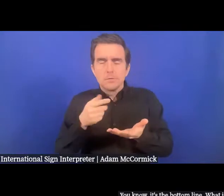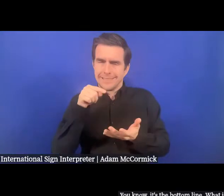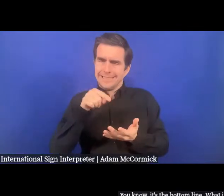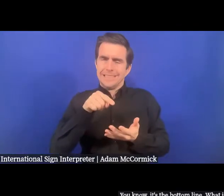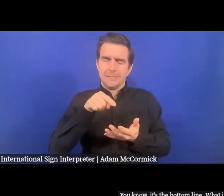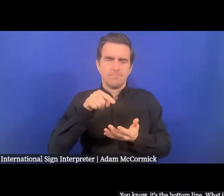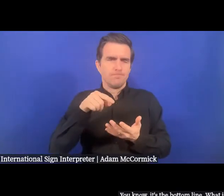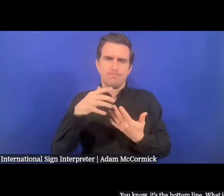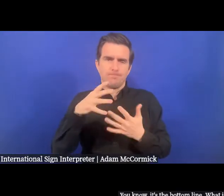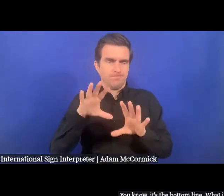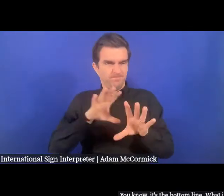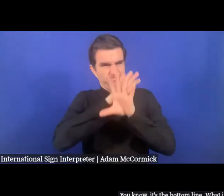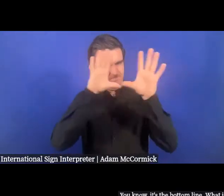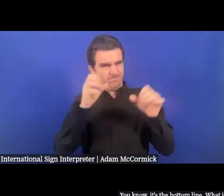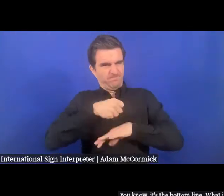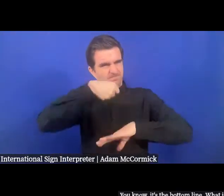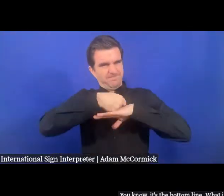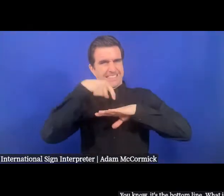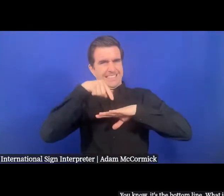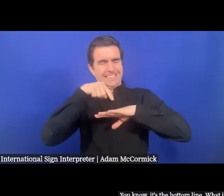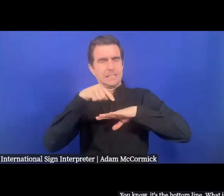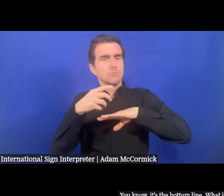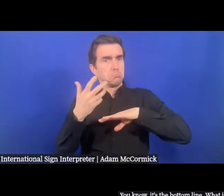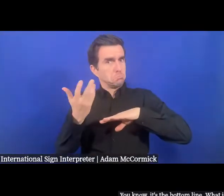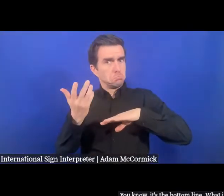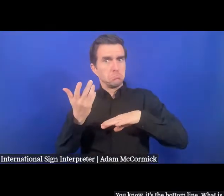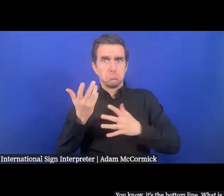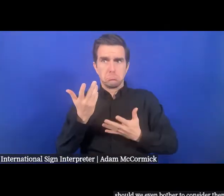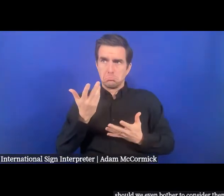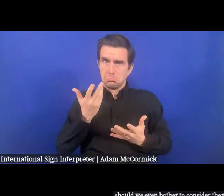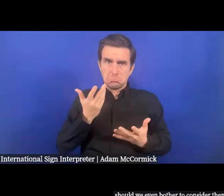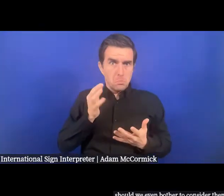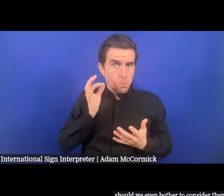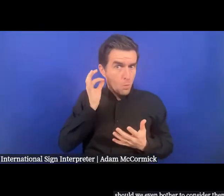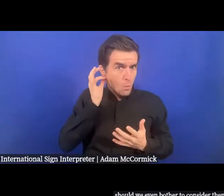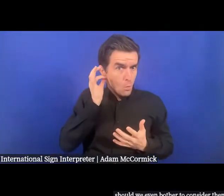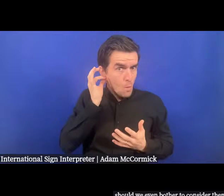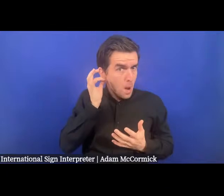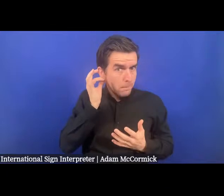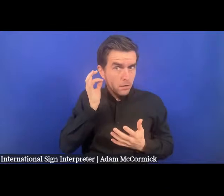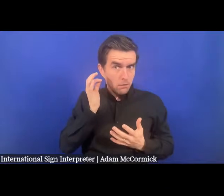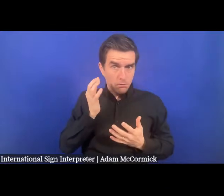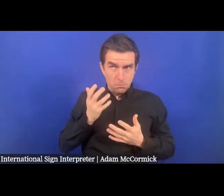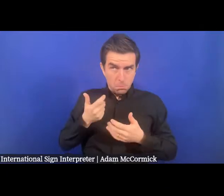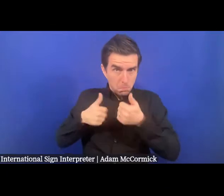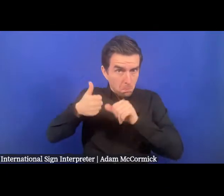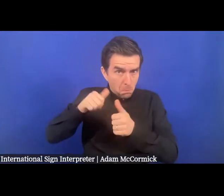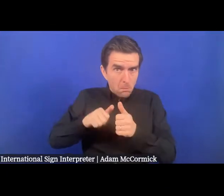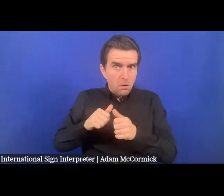them or to do anything more, anything for them if they're not contributing,